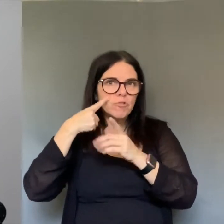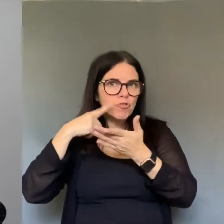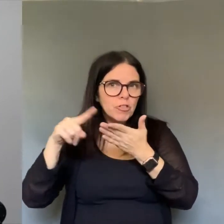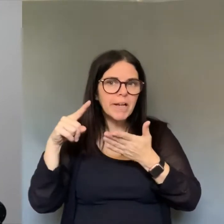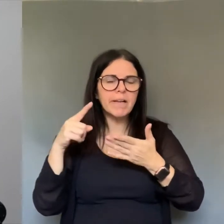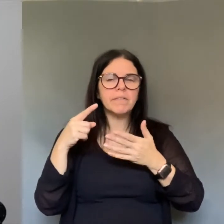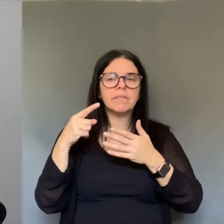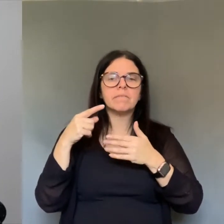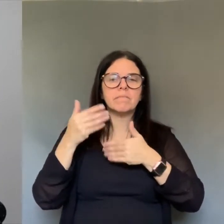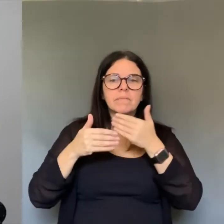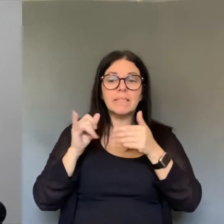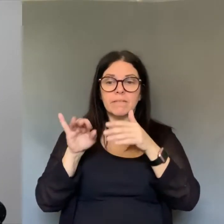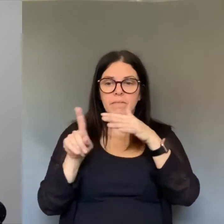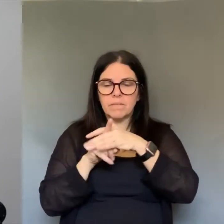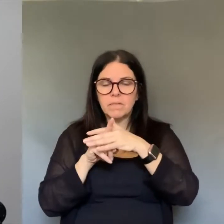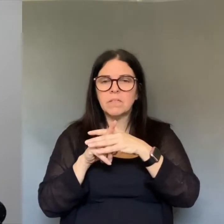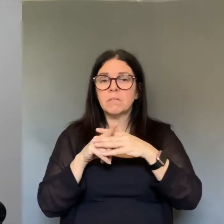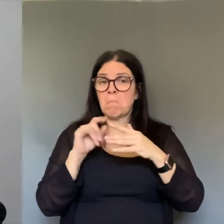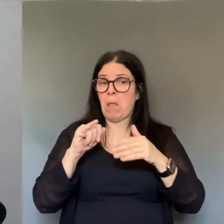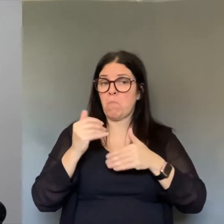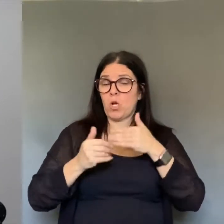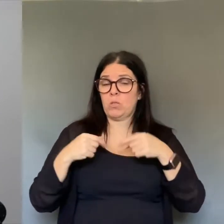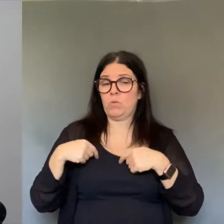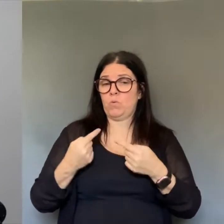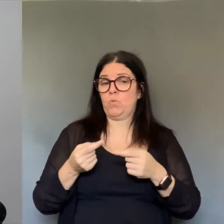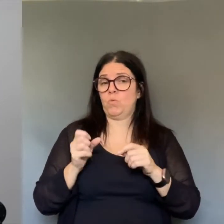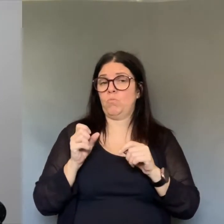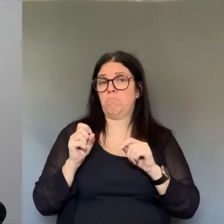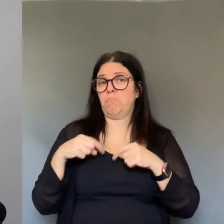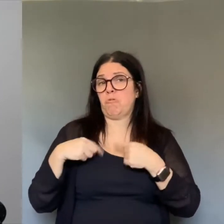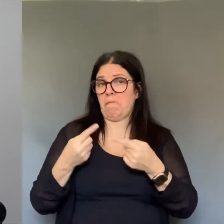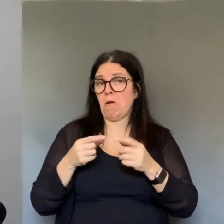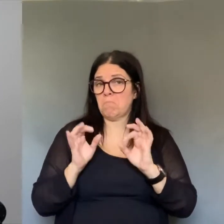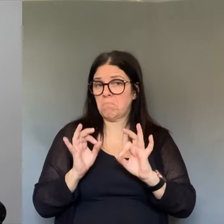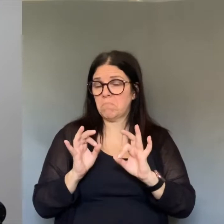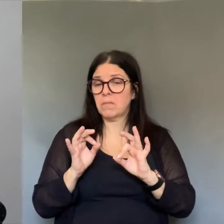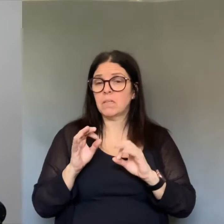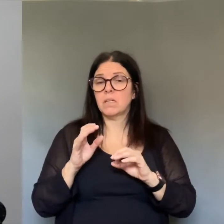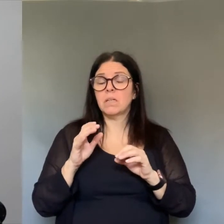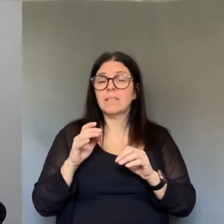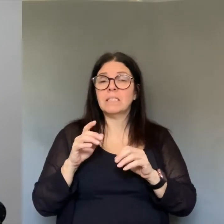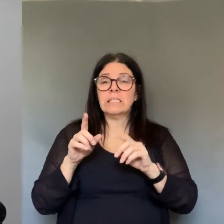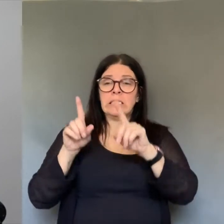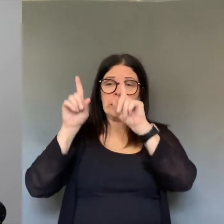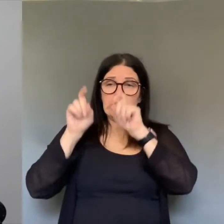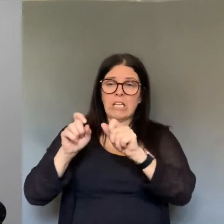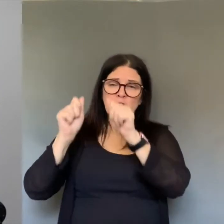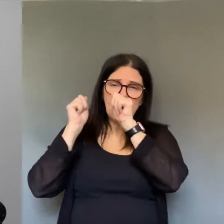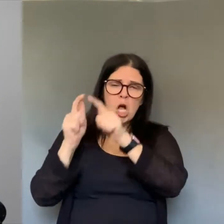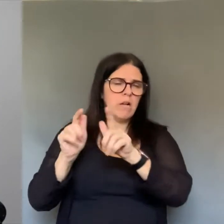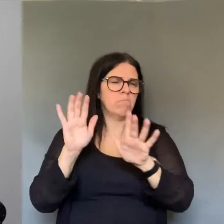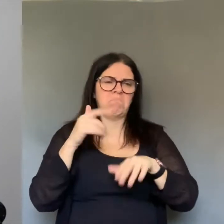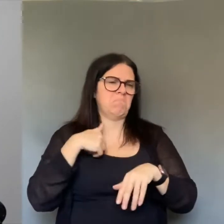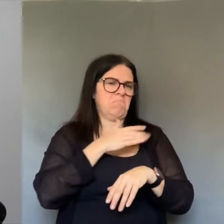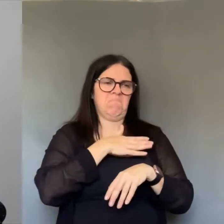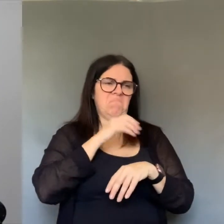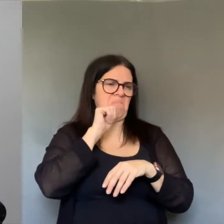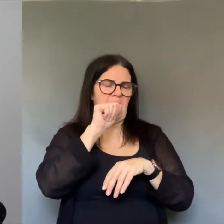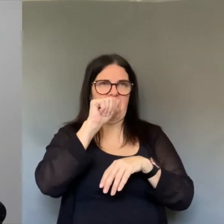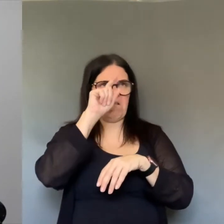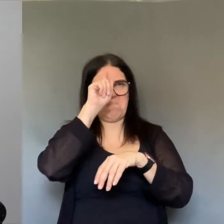cases and sending them for appropriate testing and treatment. So that process has been working so far,